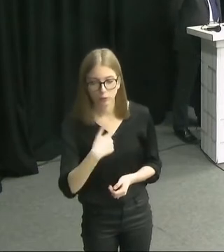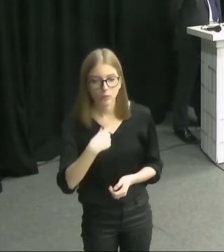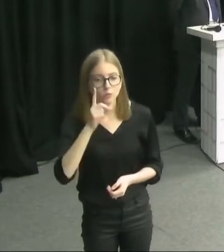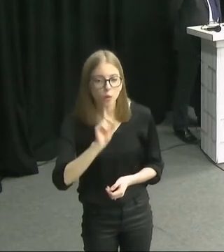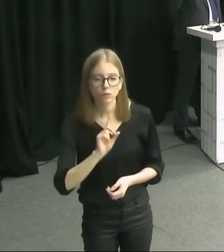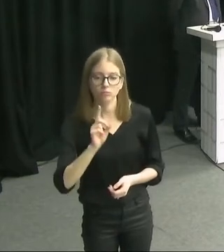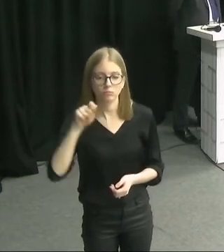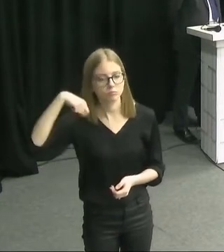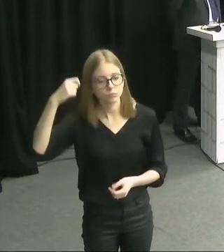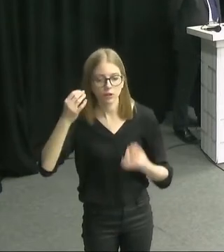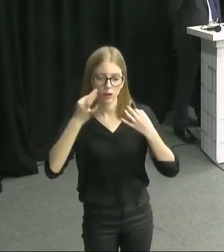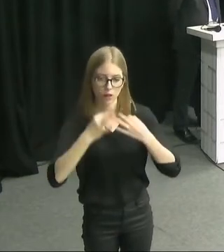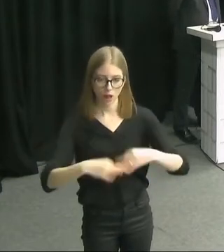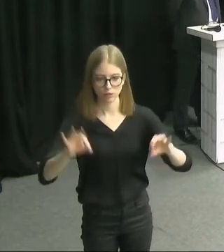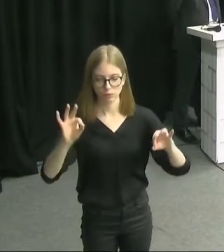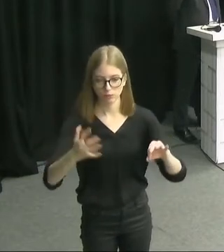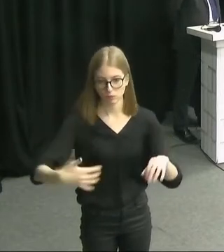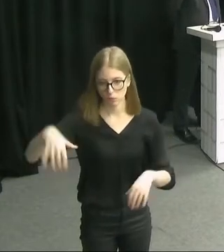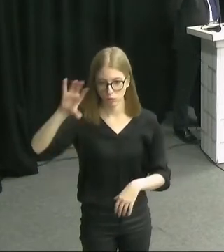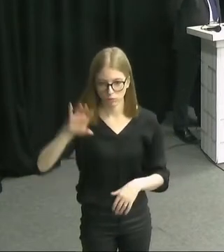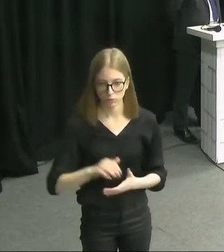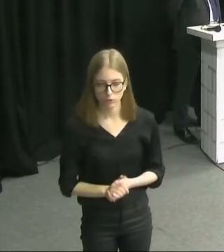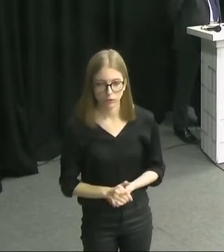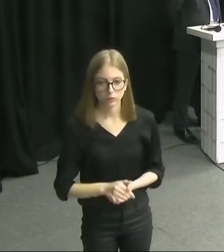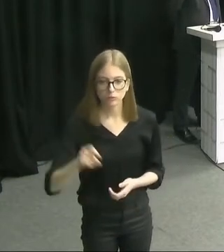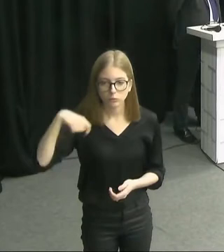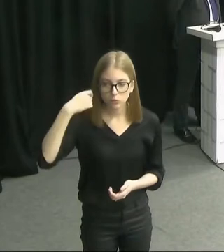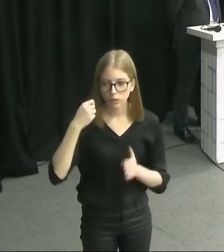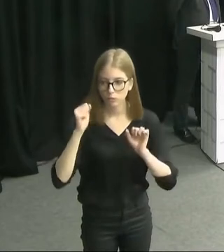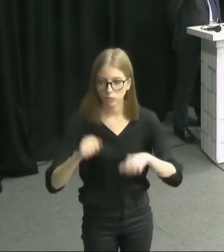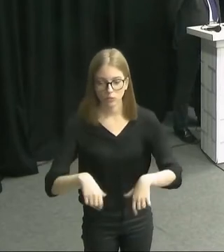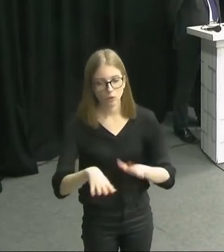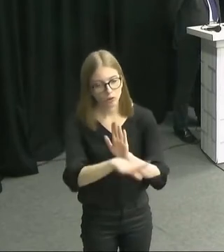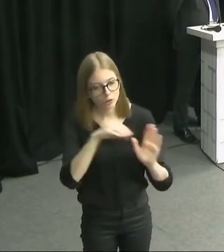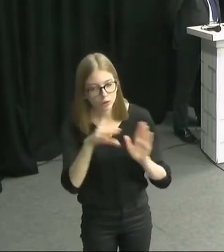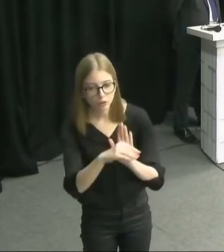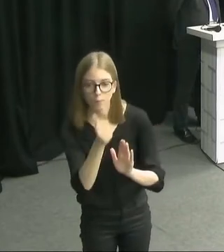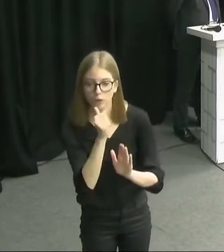studies. Students should have more opportunities to choose between different subjects.